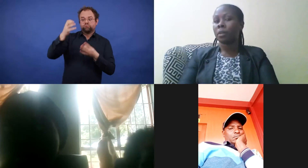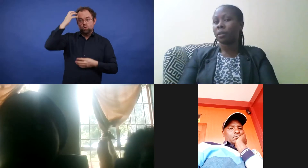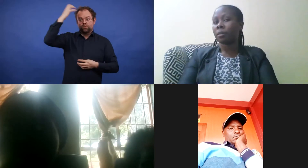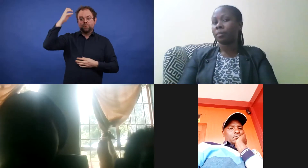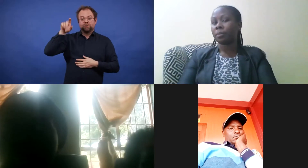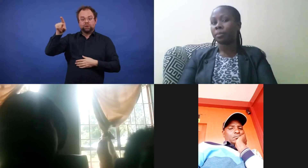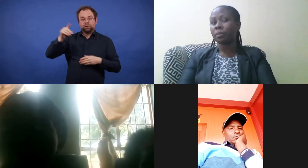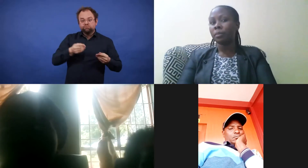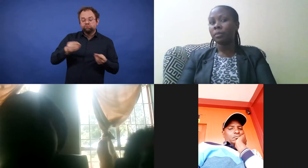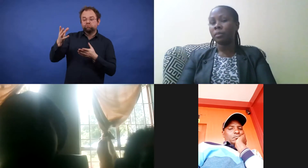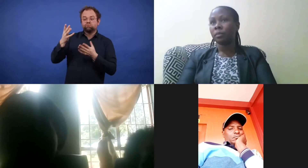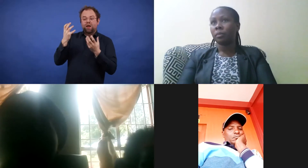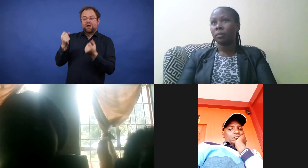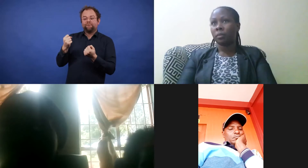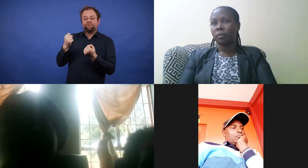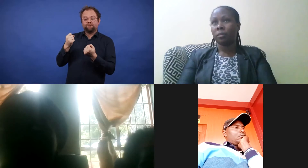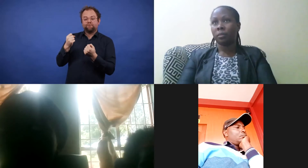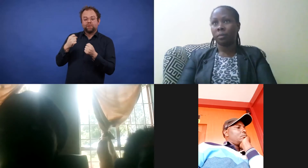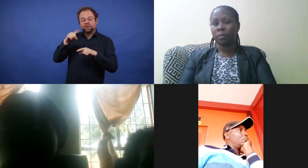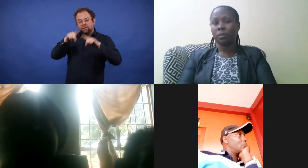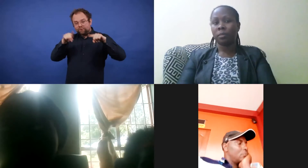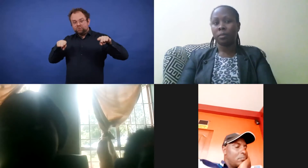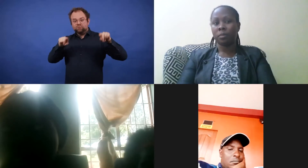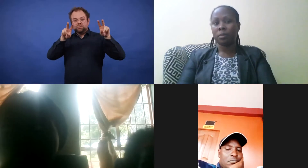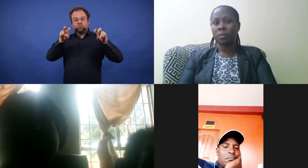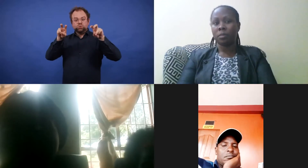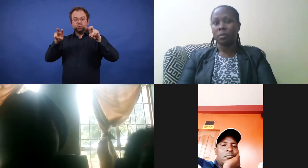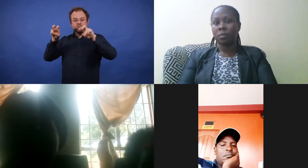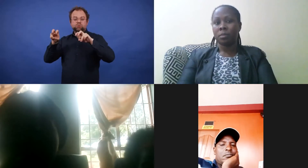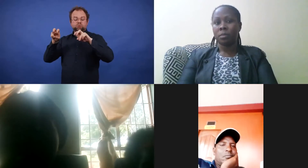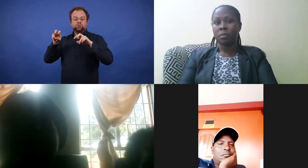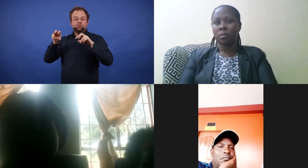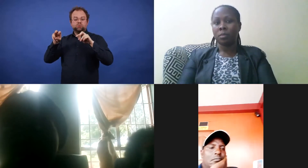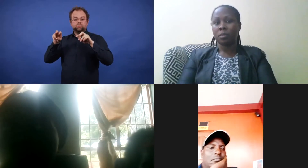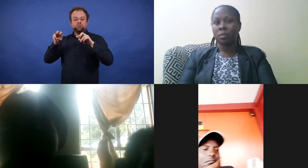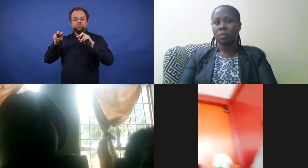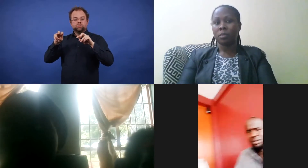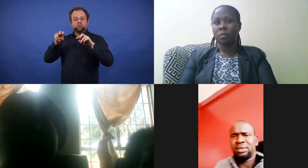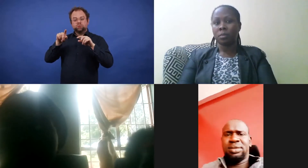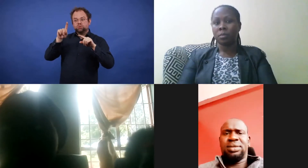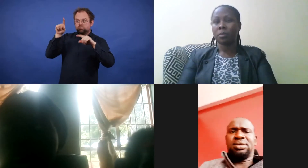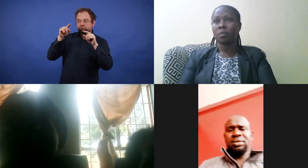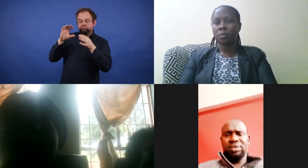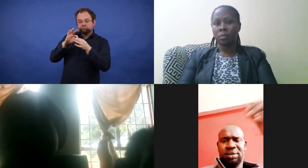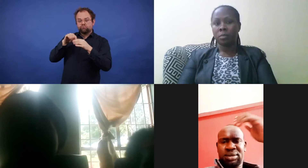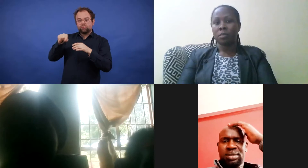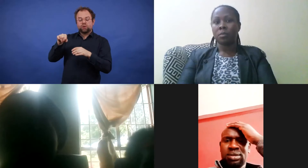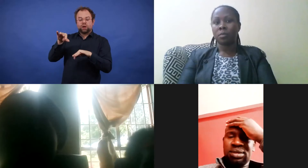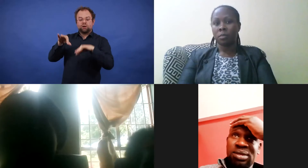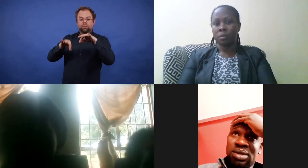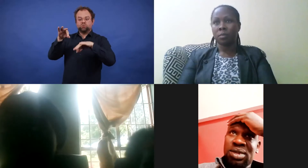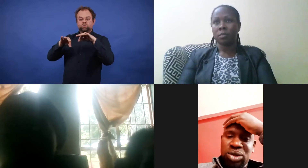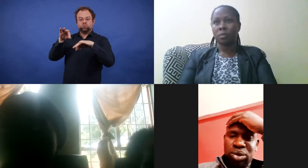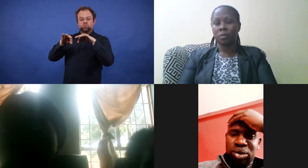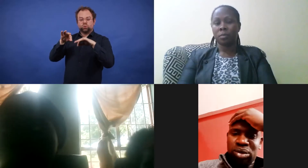concerned. For instance, we can try our best like to check the number